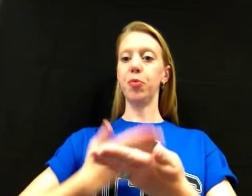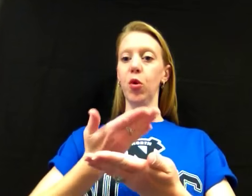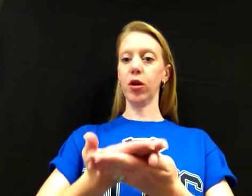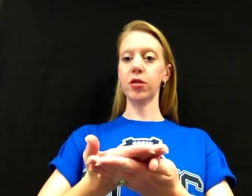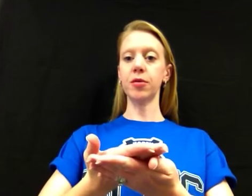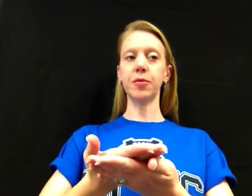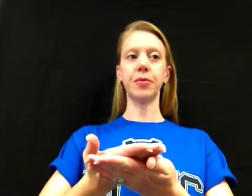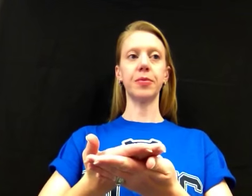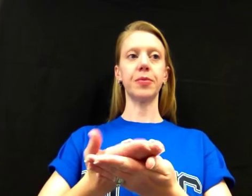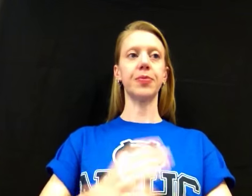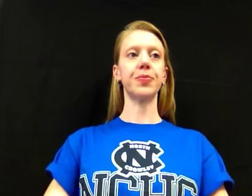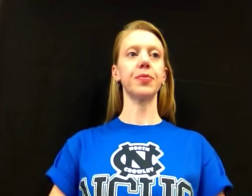Born.